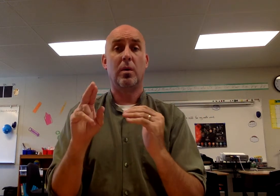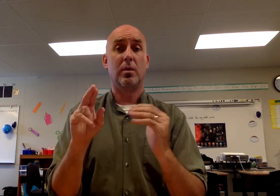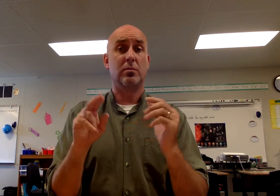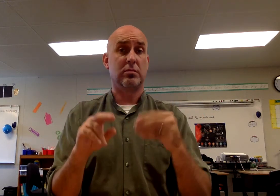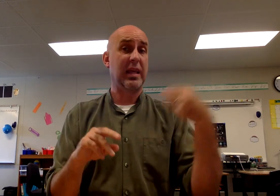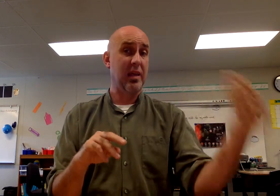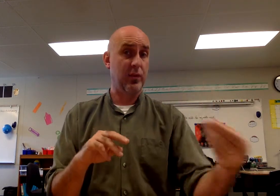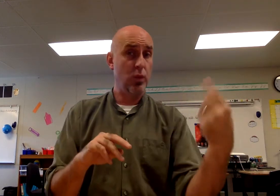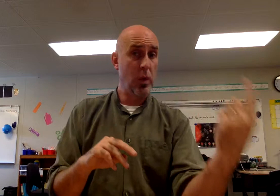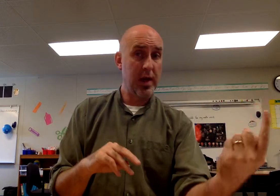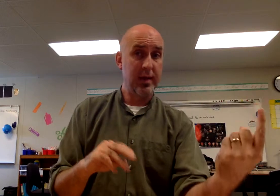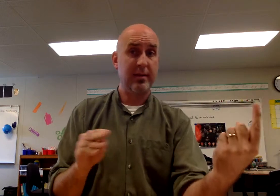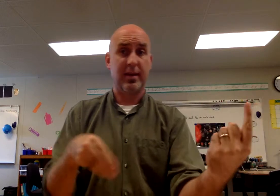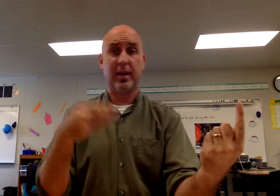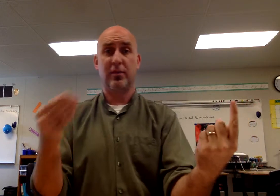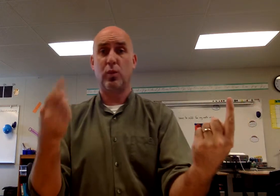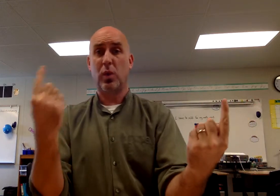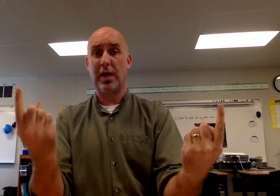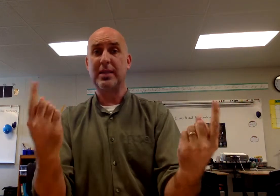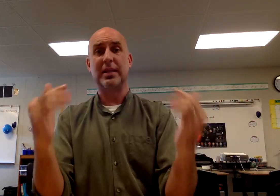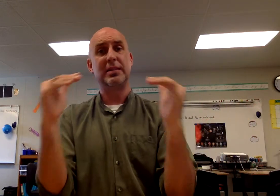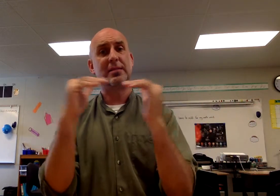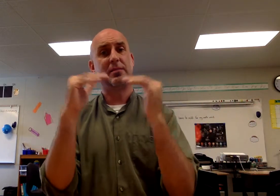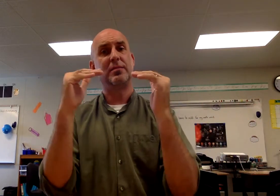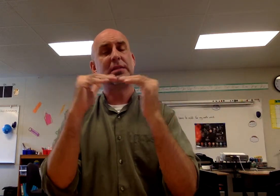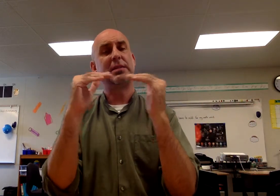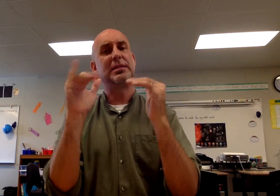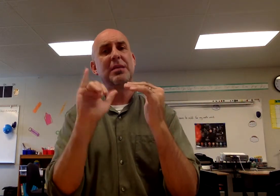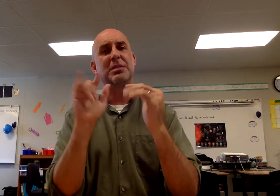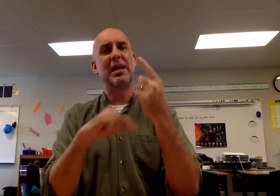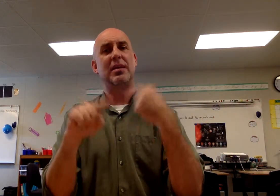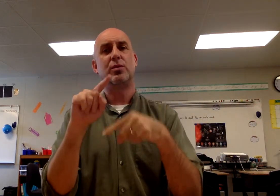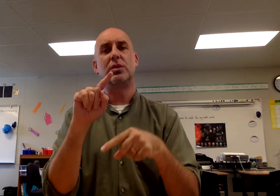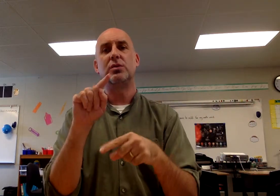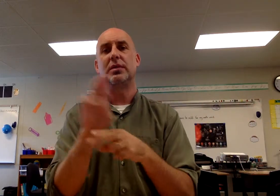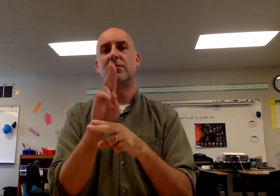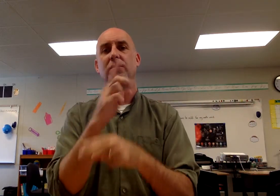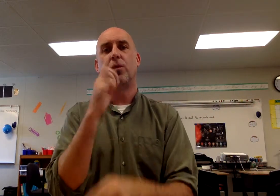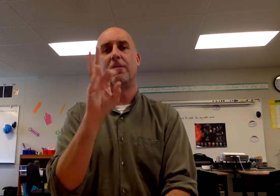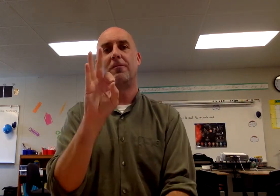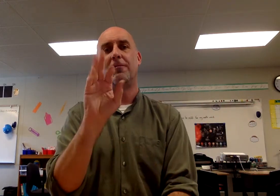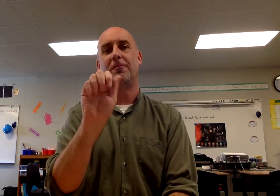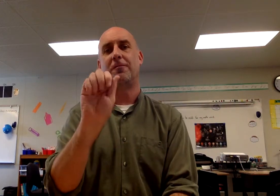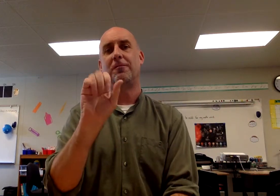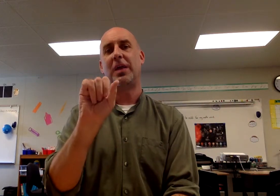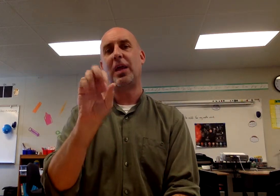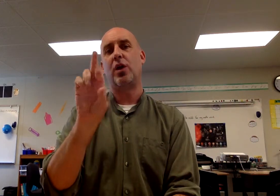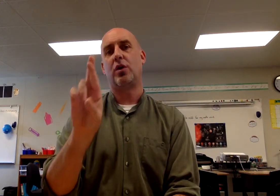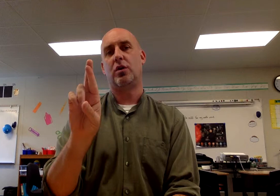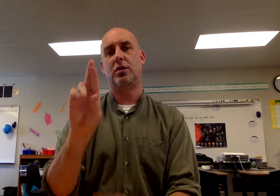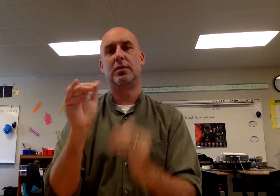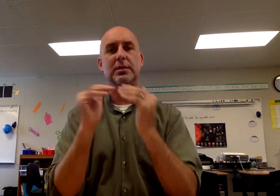Or I gave you 1 and I gave you 1, and it's the same sign you would use it for fair. It's